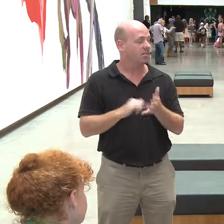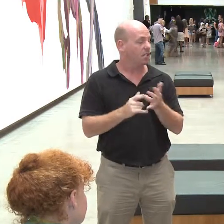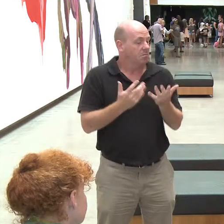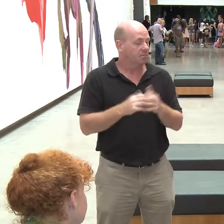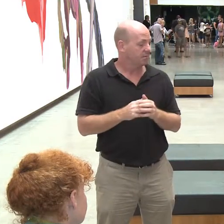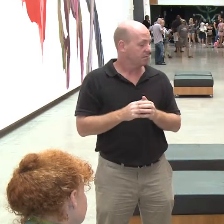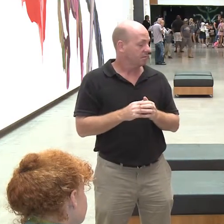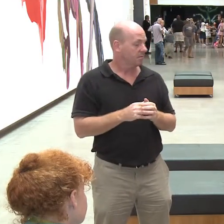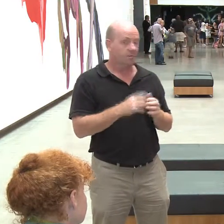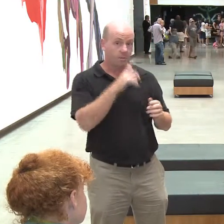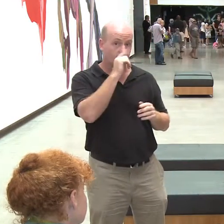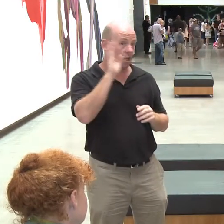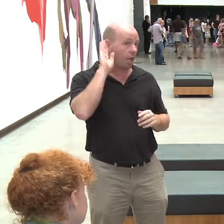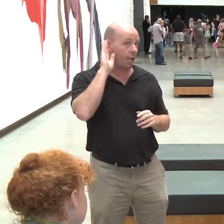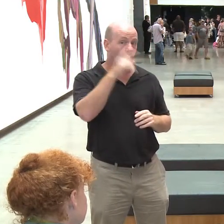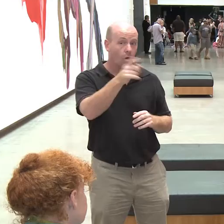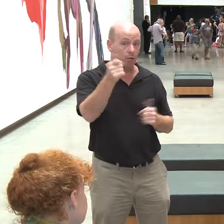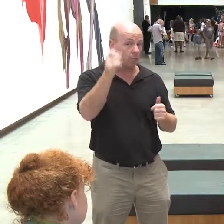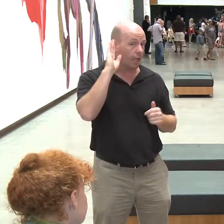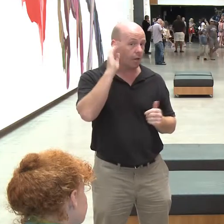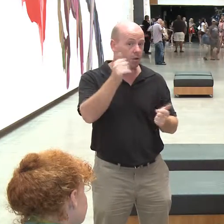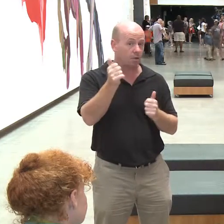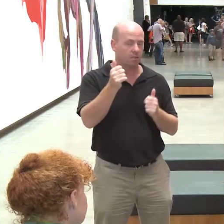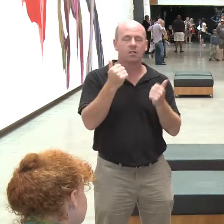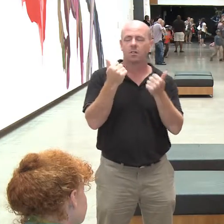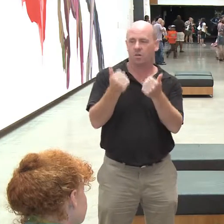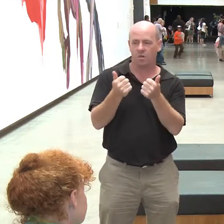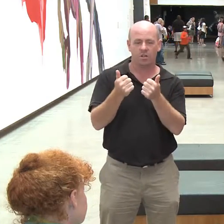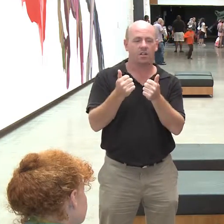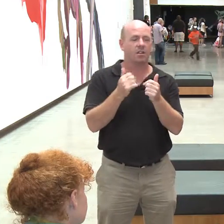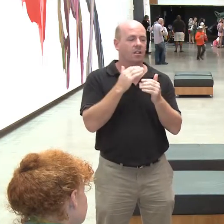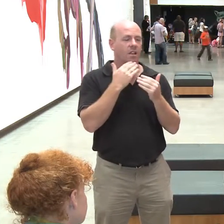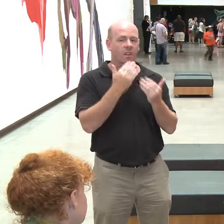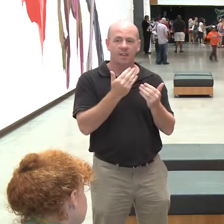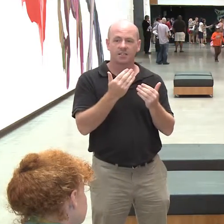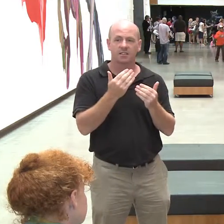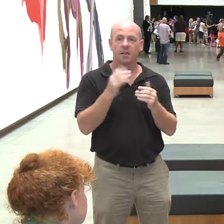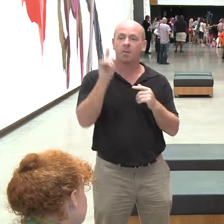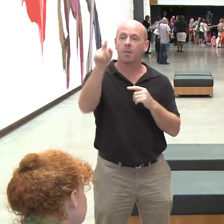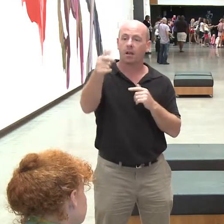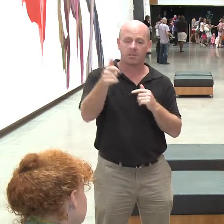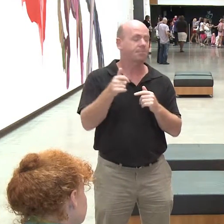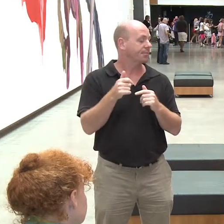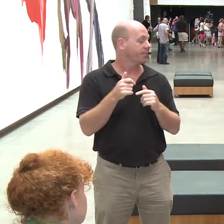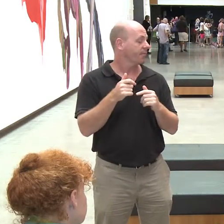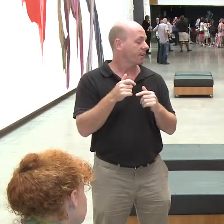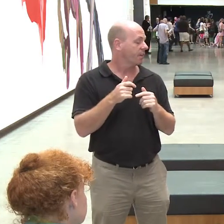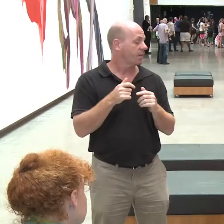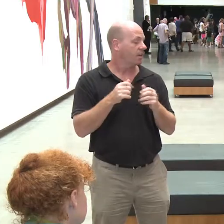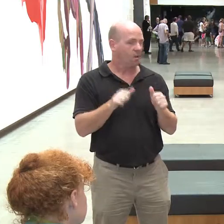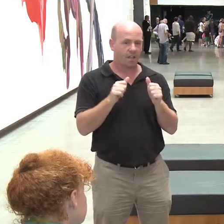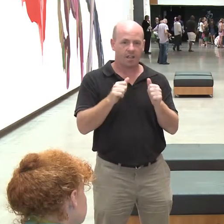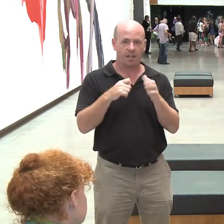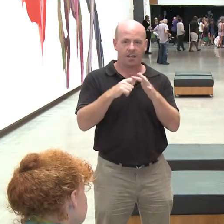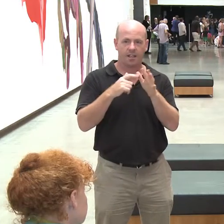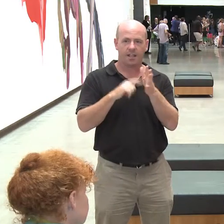Yes. Can everybody hear Rose? Good. That's fantastic. Thanks. Up the back. Kate